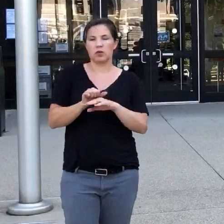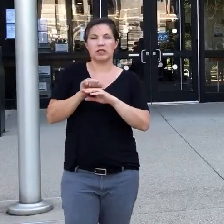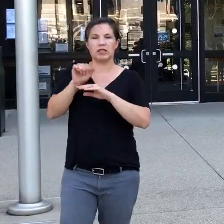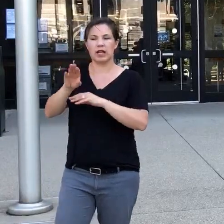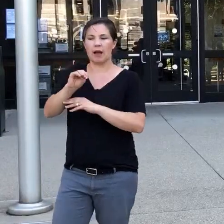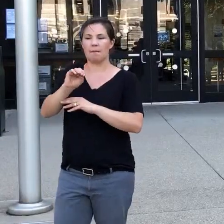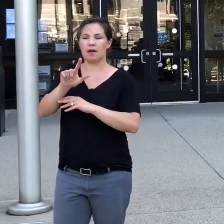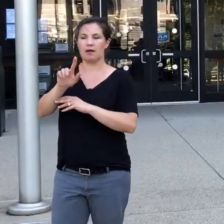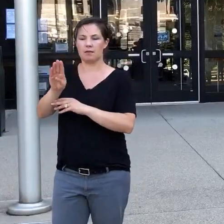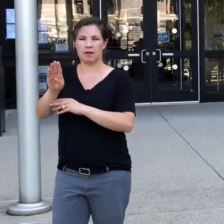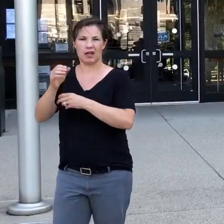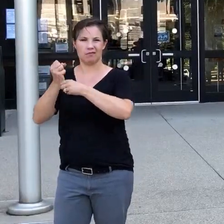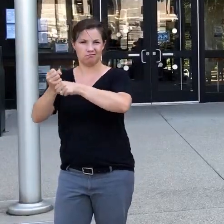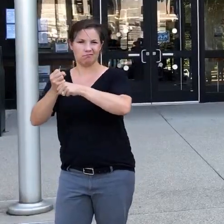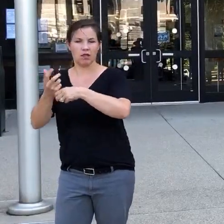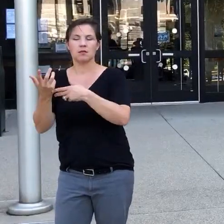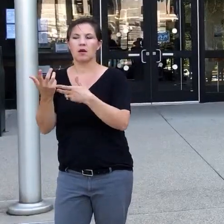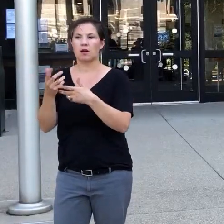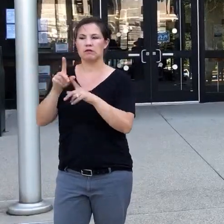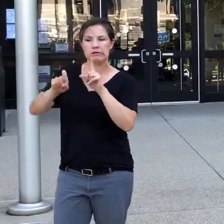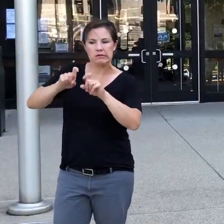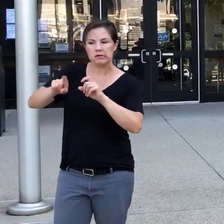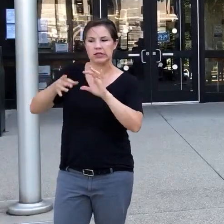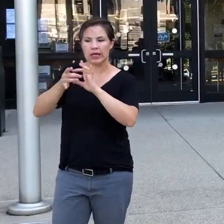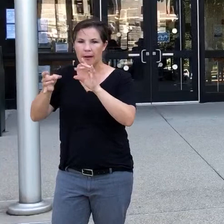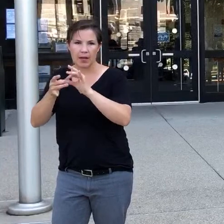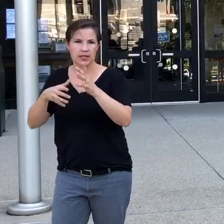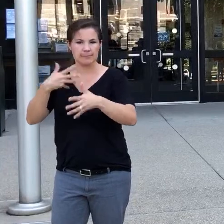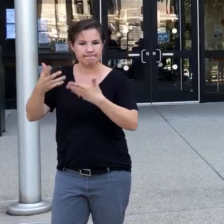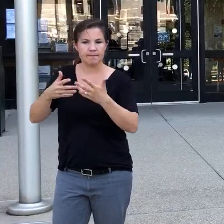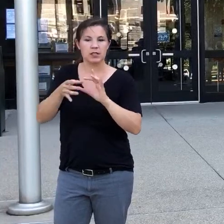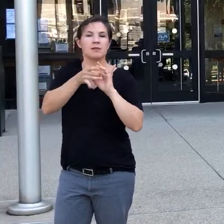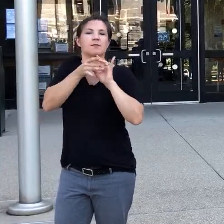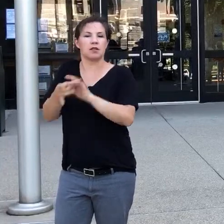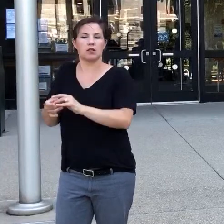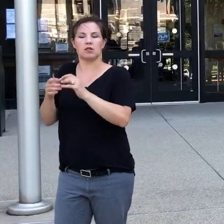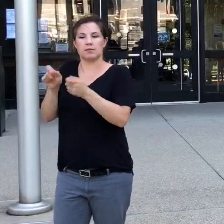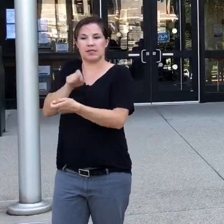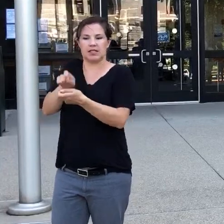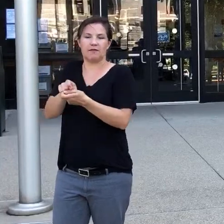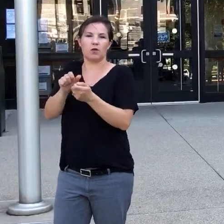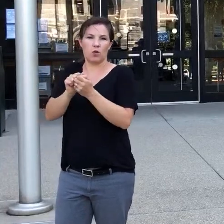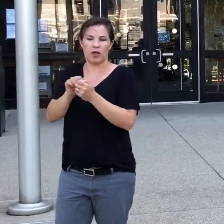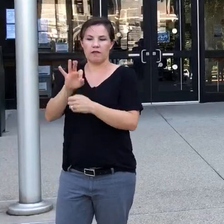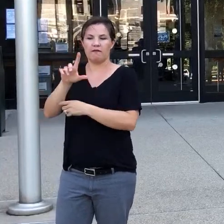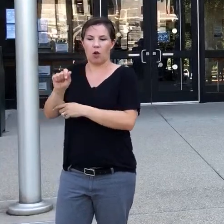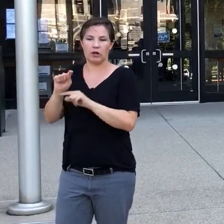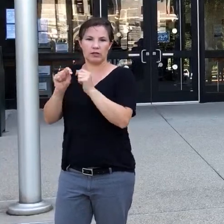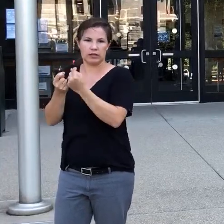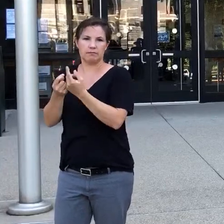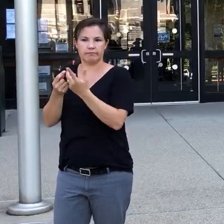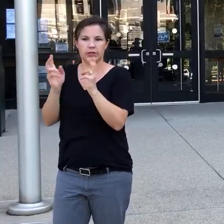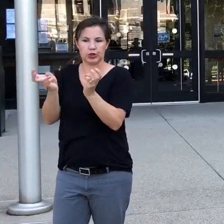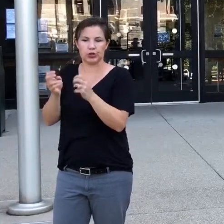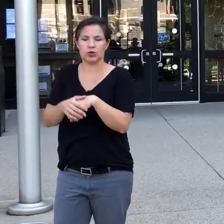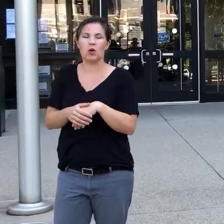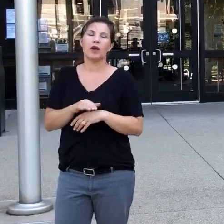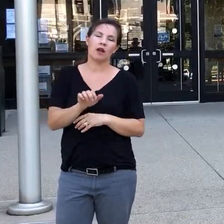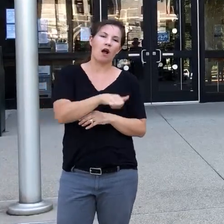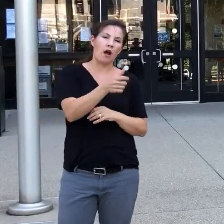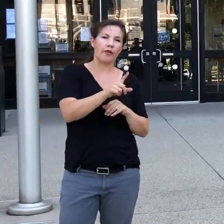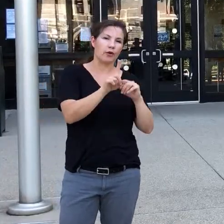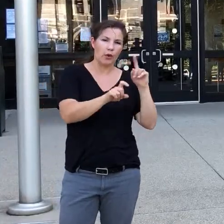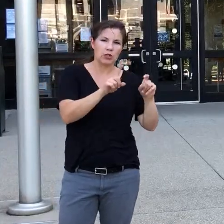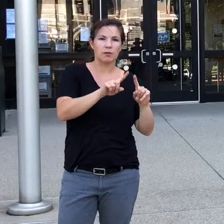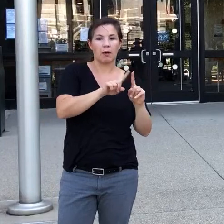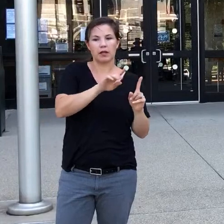League Baseball in response directly to the Marlin issue. We had general concerns that we were alleviated beforehand, but this is directly to the